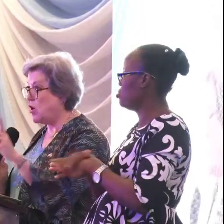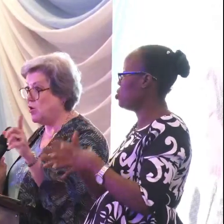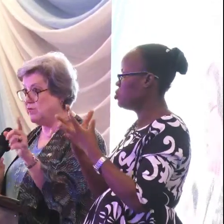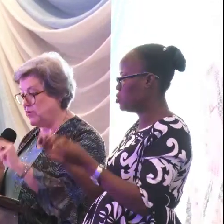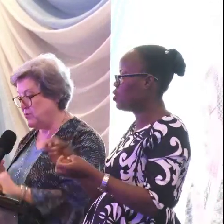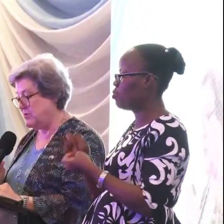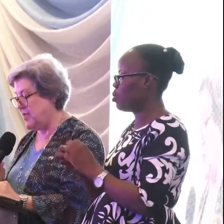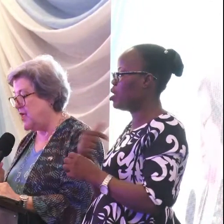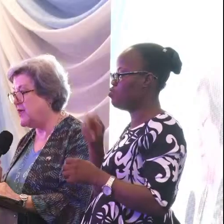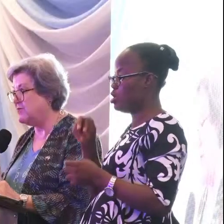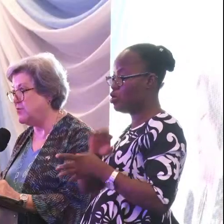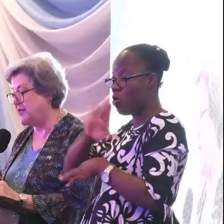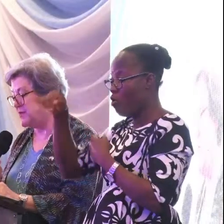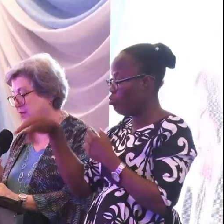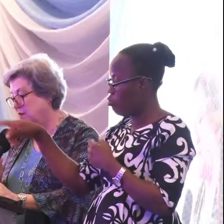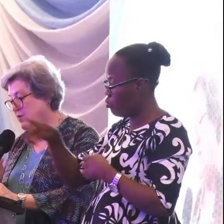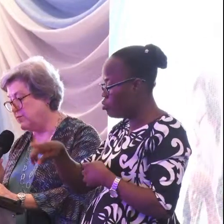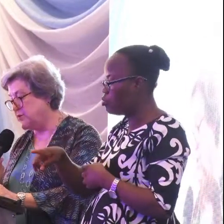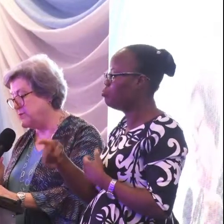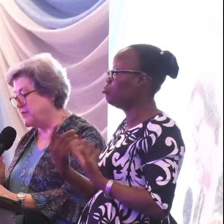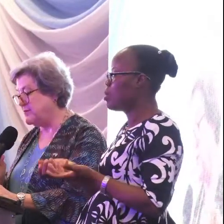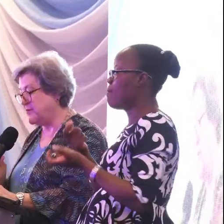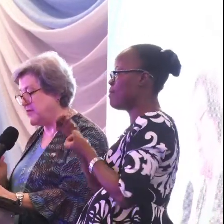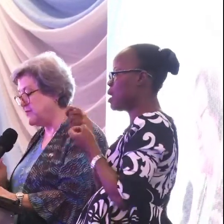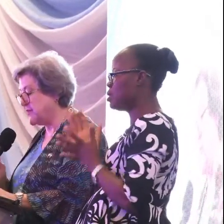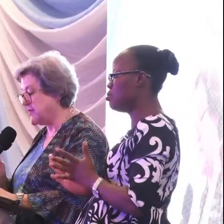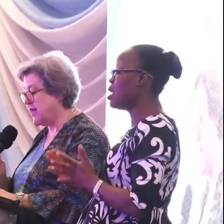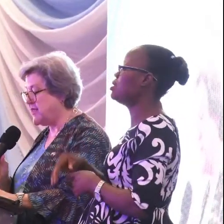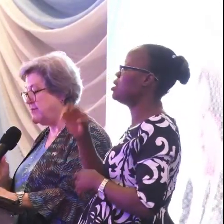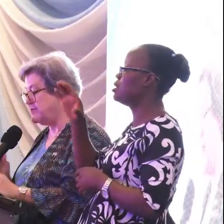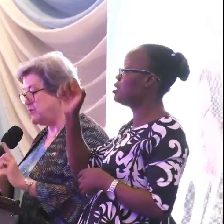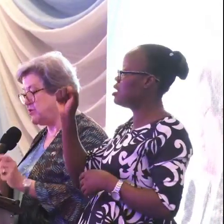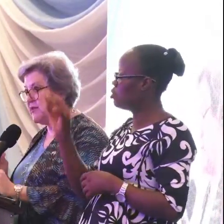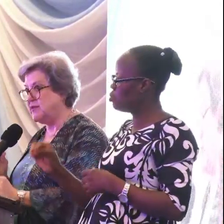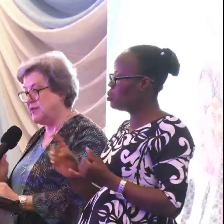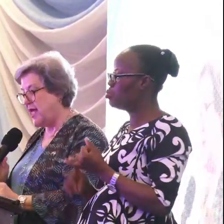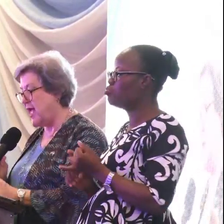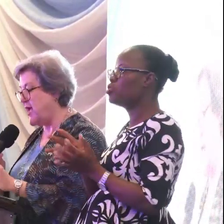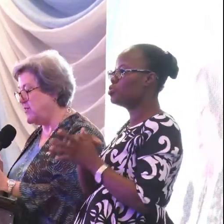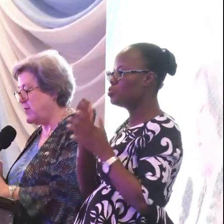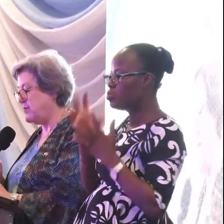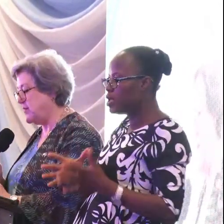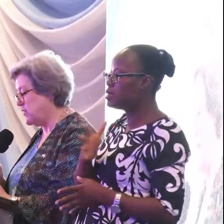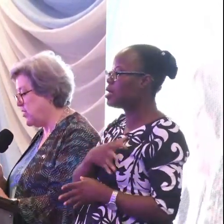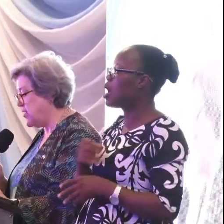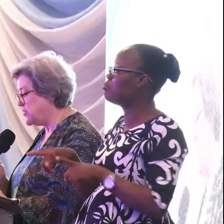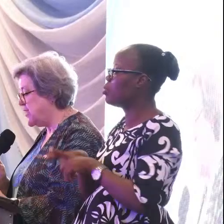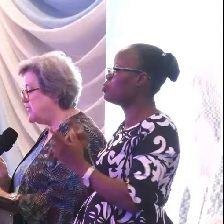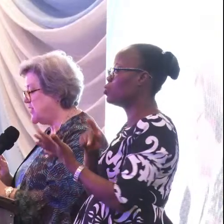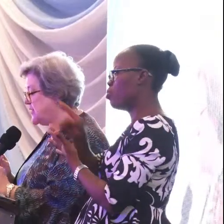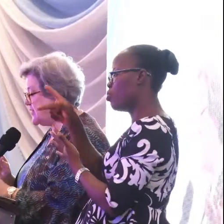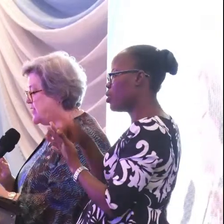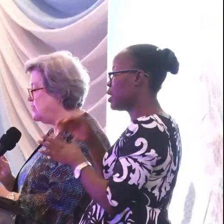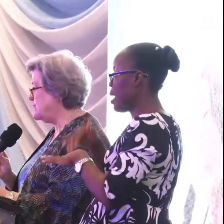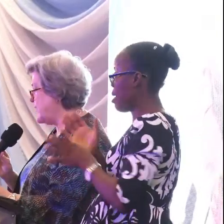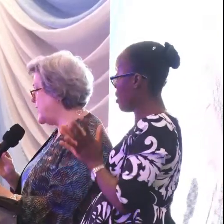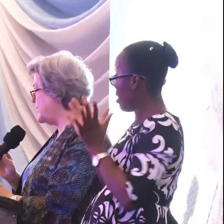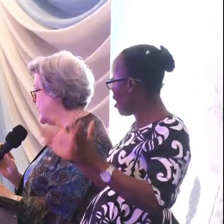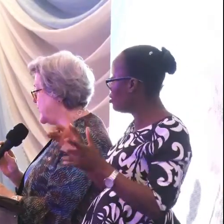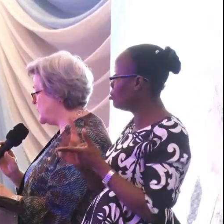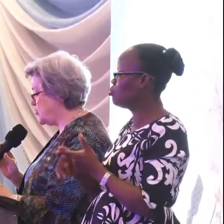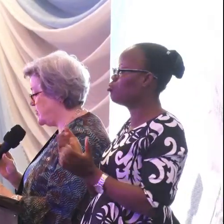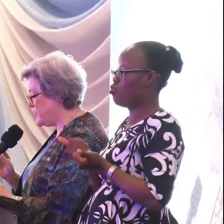need all of you, government, law enforcement, civil society, students, and the public at large, to continue the